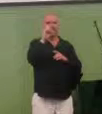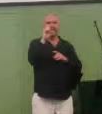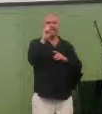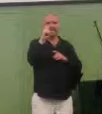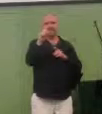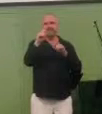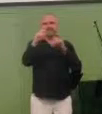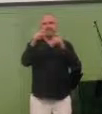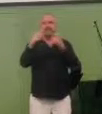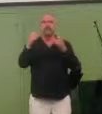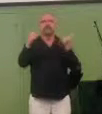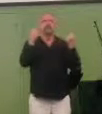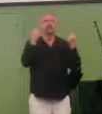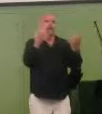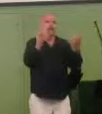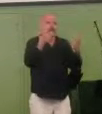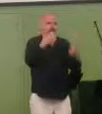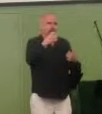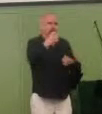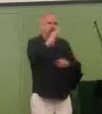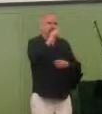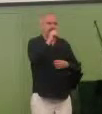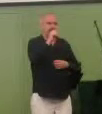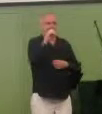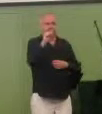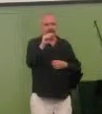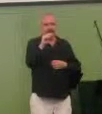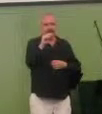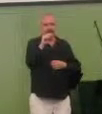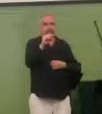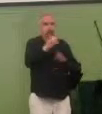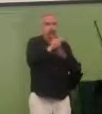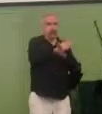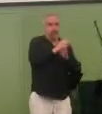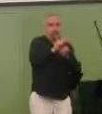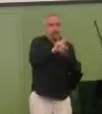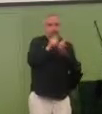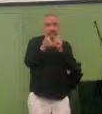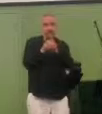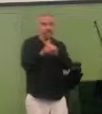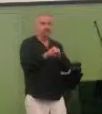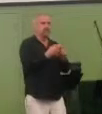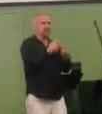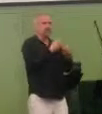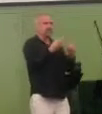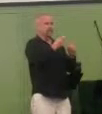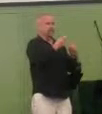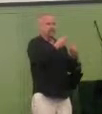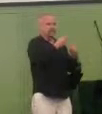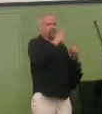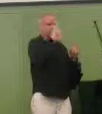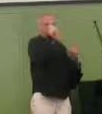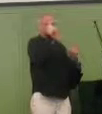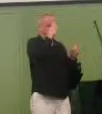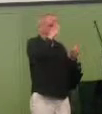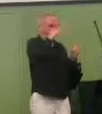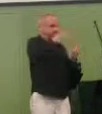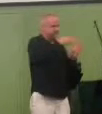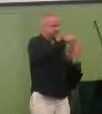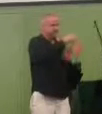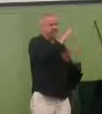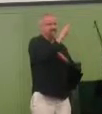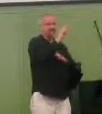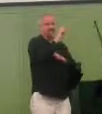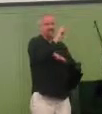or women's studies and are dyke-identified before they begin medical transition, and often even before they become